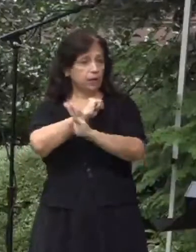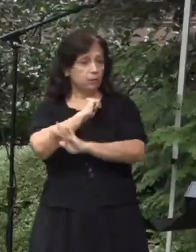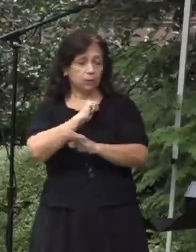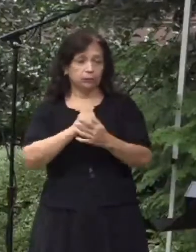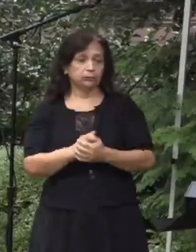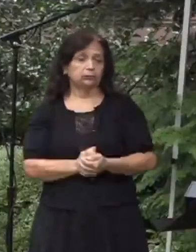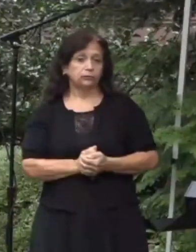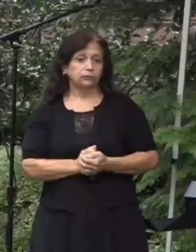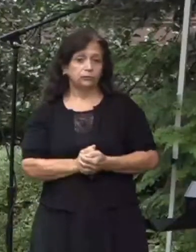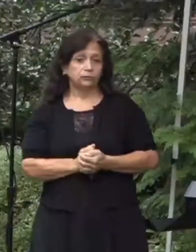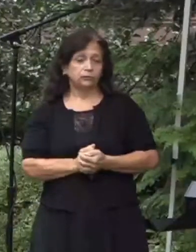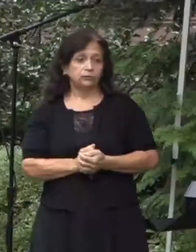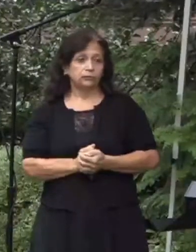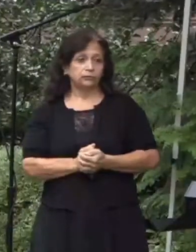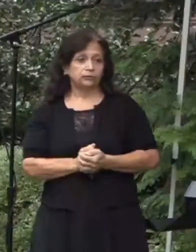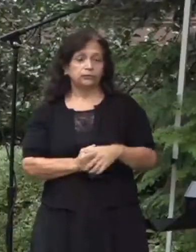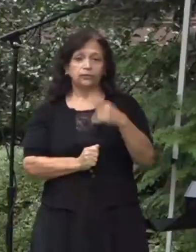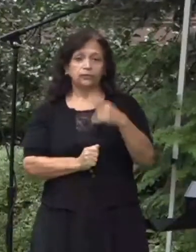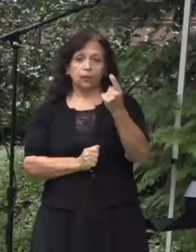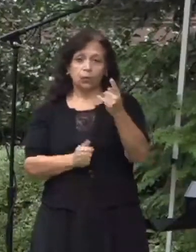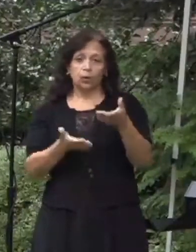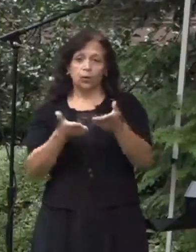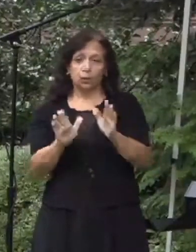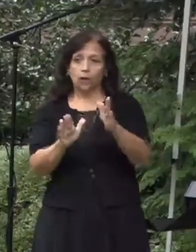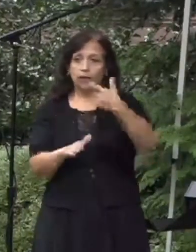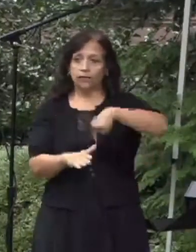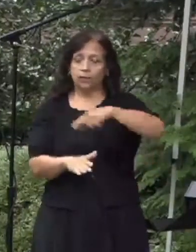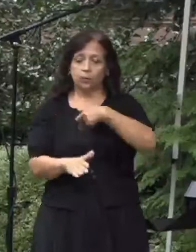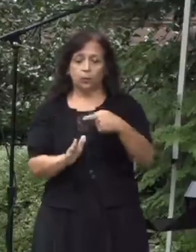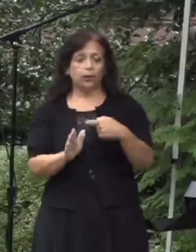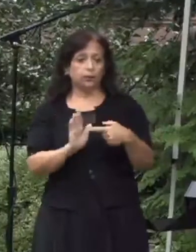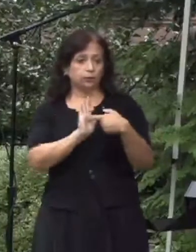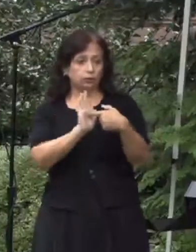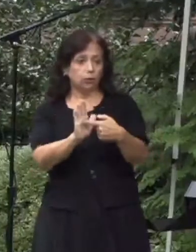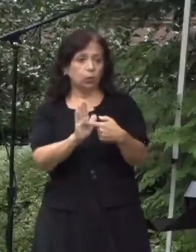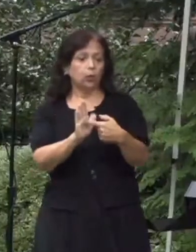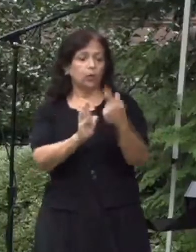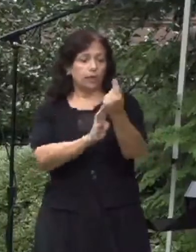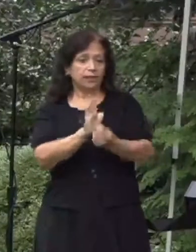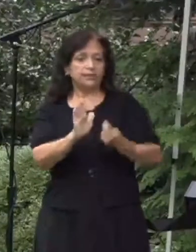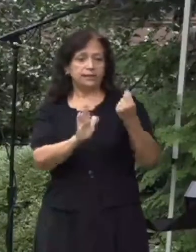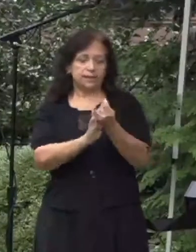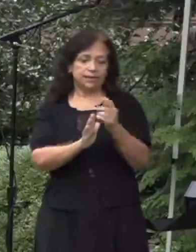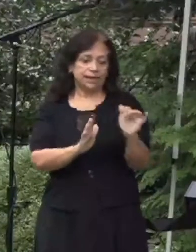September. And one of the ways that we mark seasons as